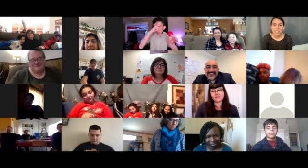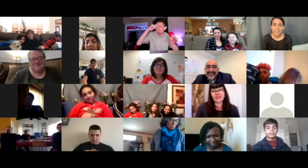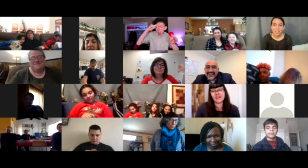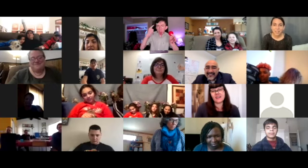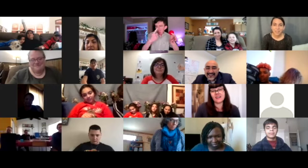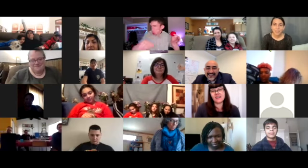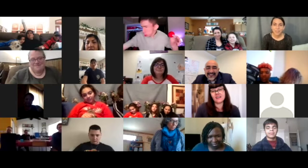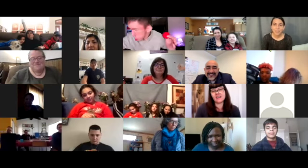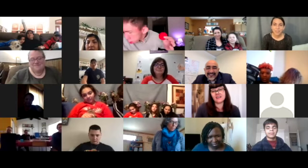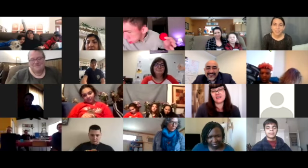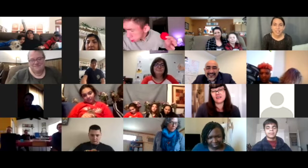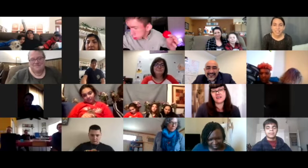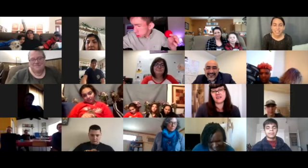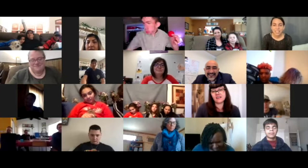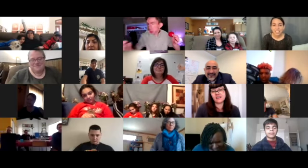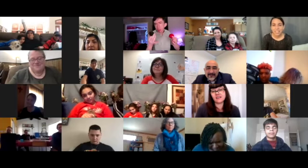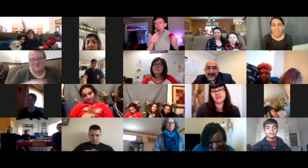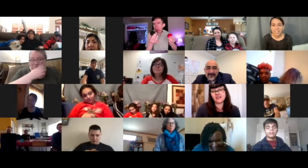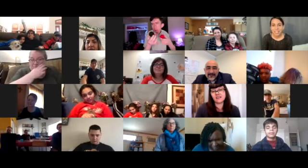This, you know,